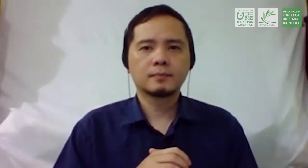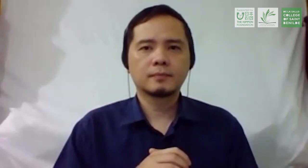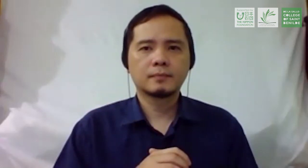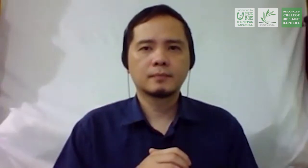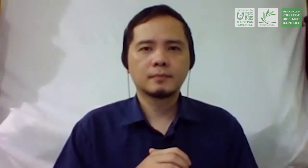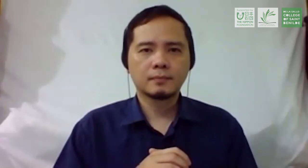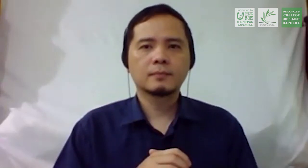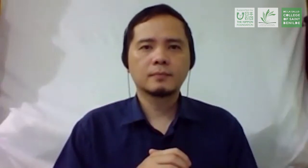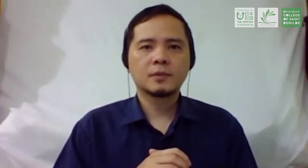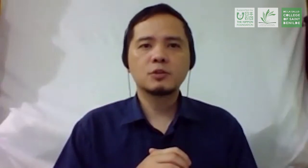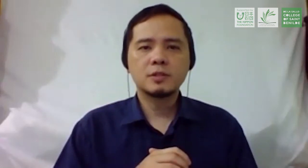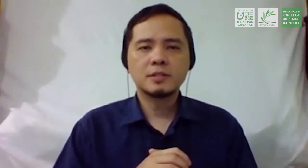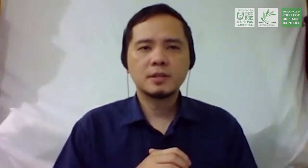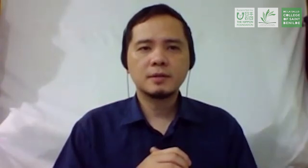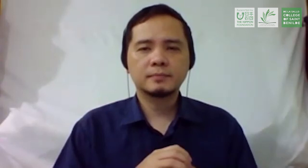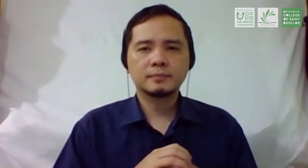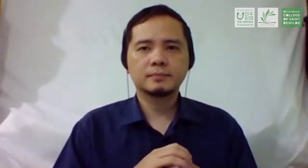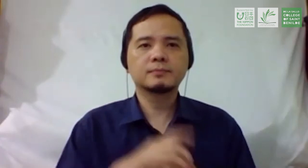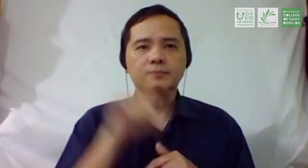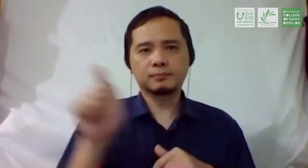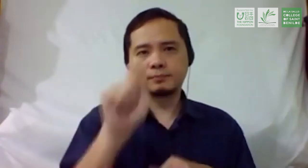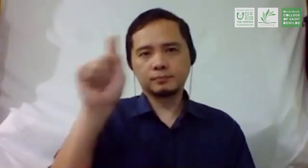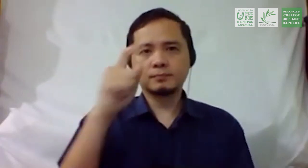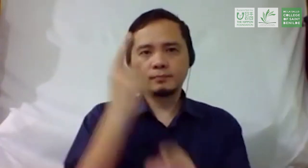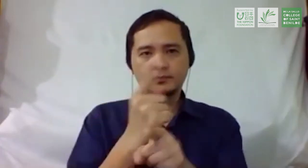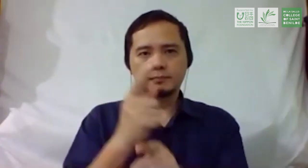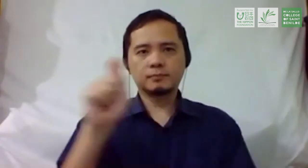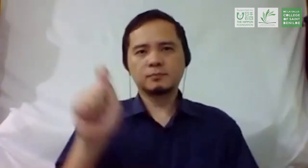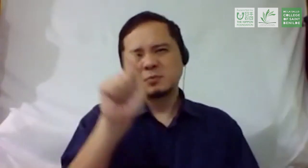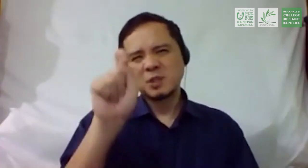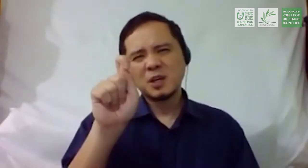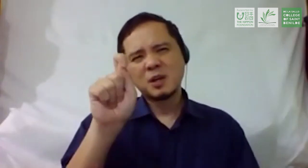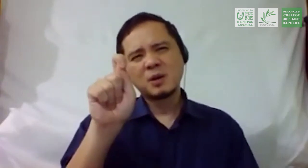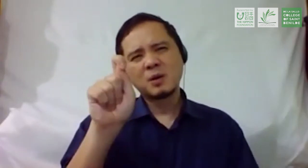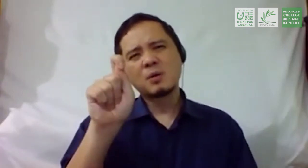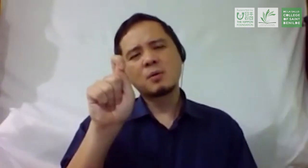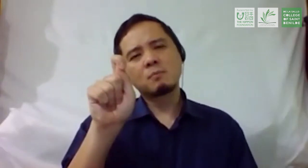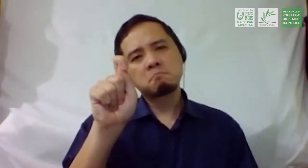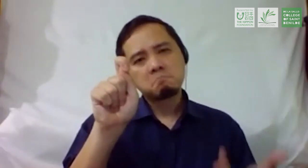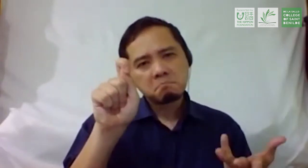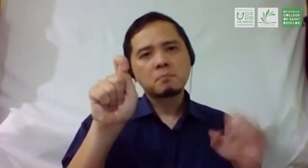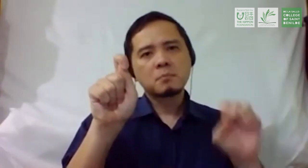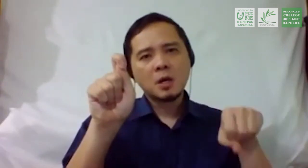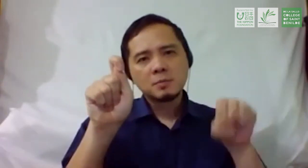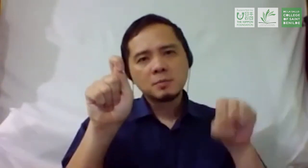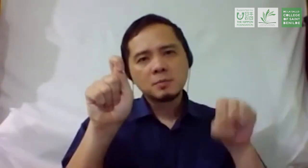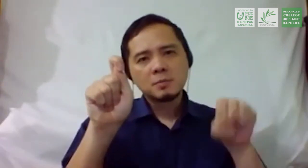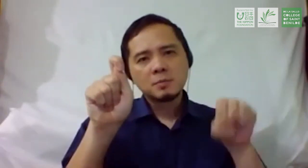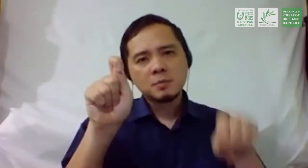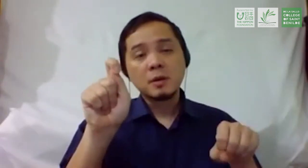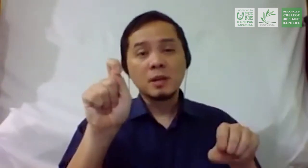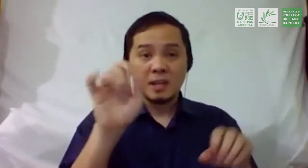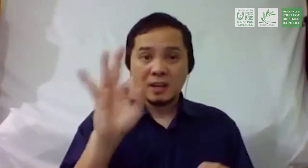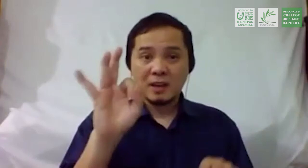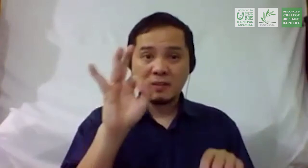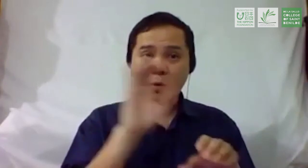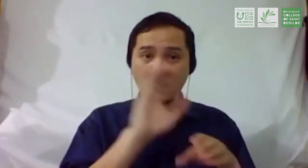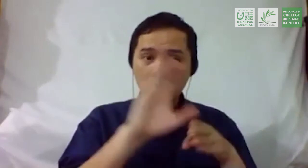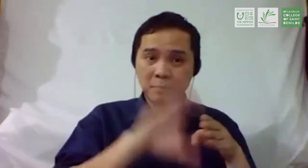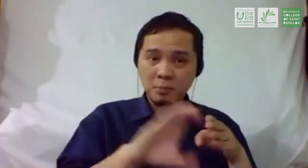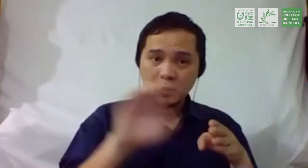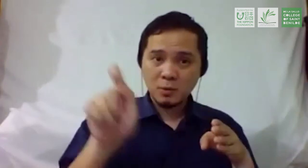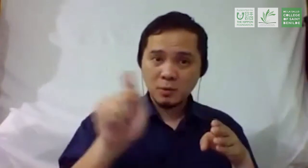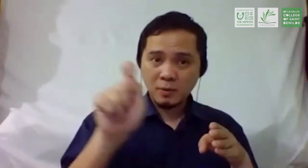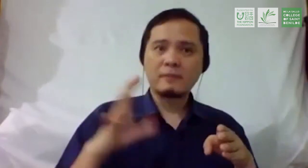Okay? Tuesday, sir. Could be Tuesday, yeah. If you can finish by Tuesday, okay. If you